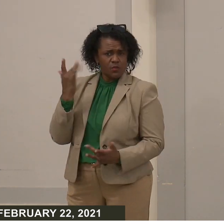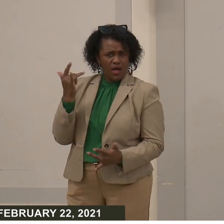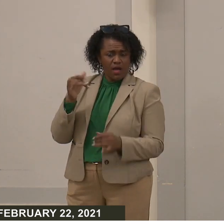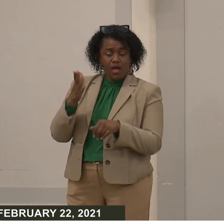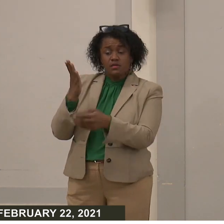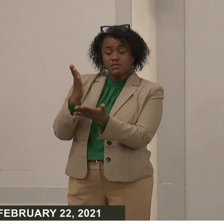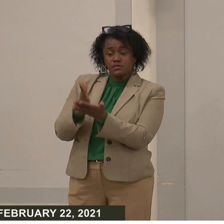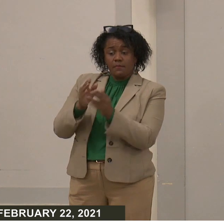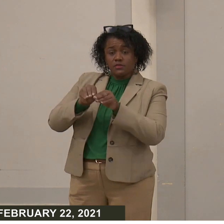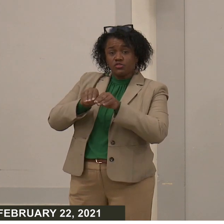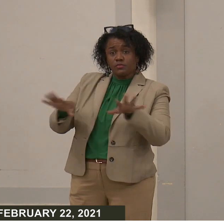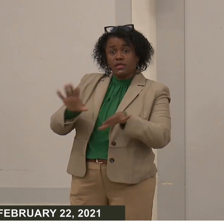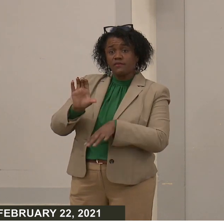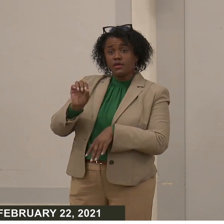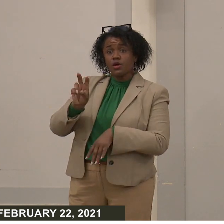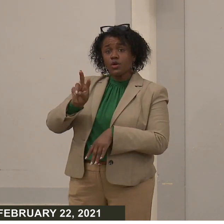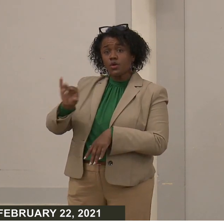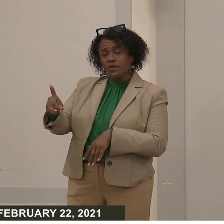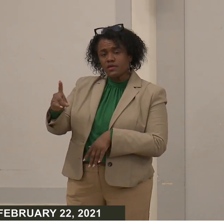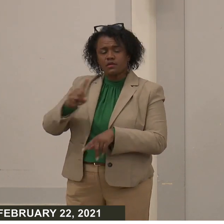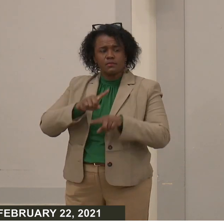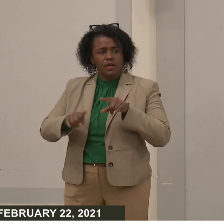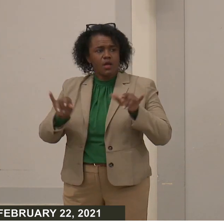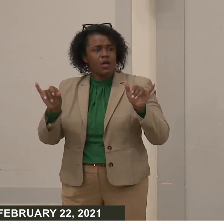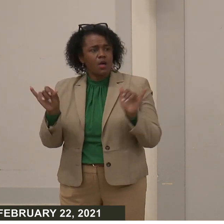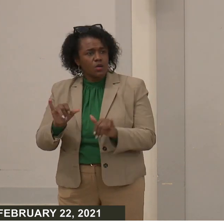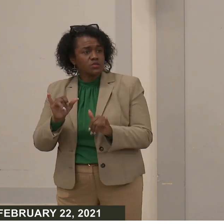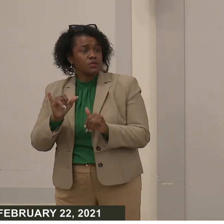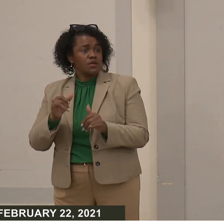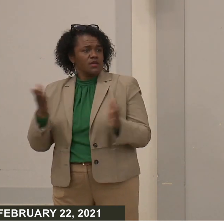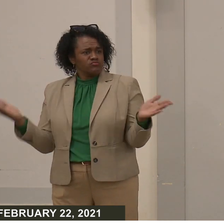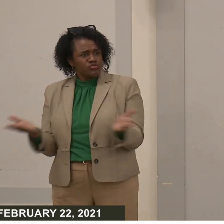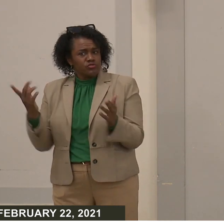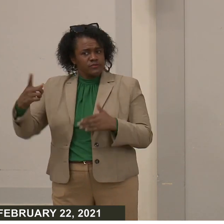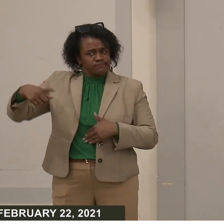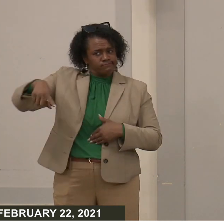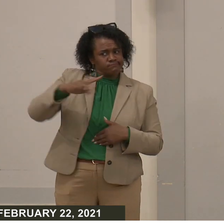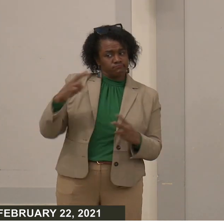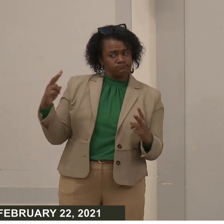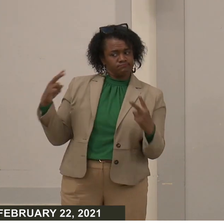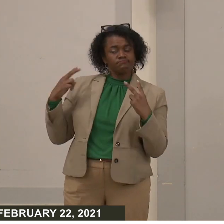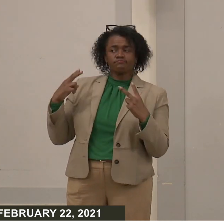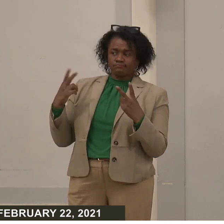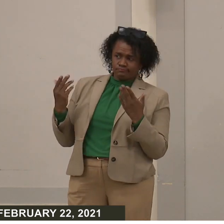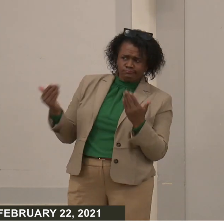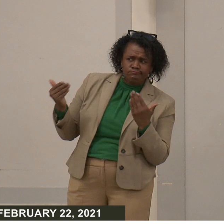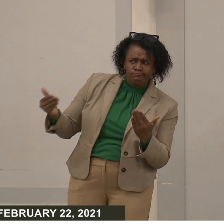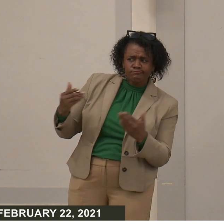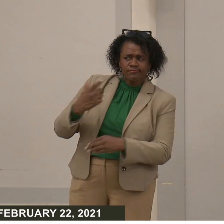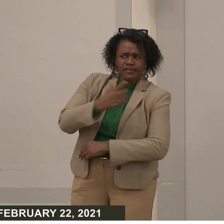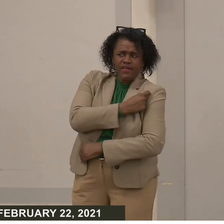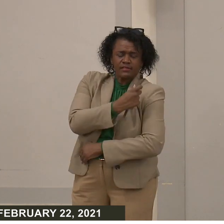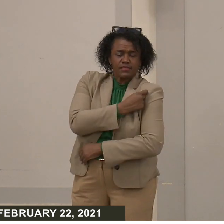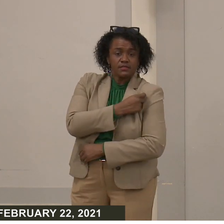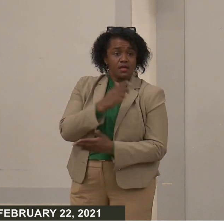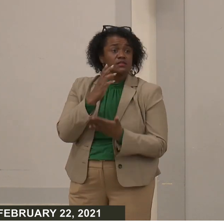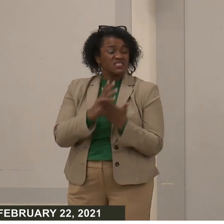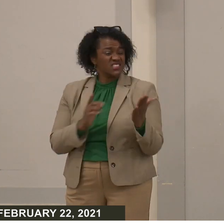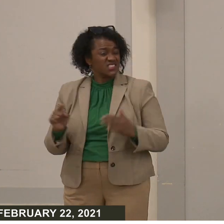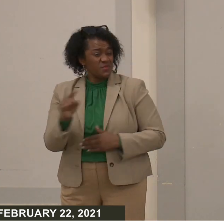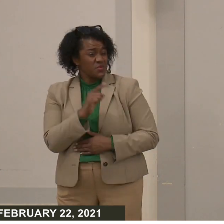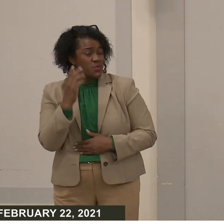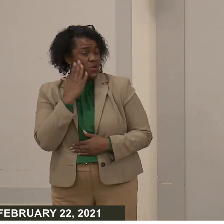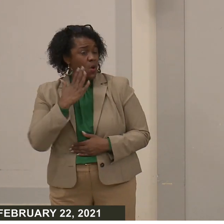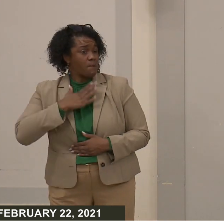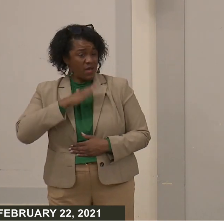spread of COVID-19, but also to encourage others to get vaccinated when they're eligible. Some of you may know that